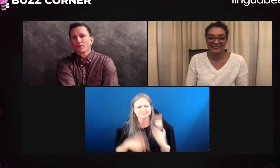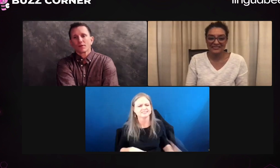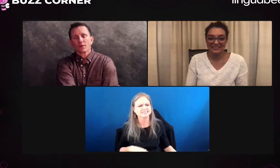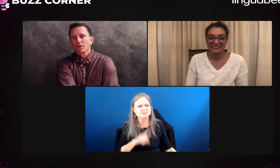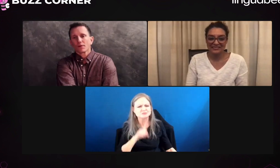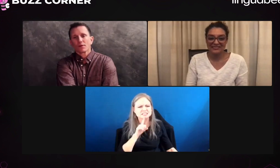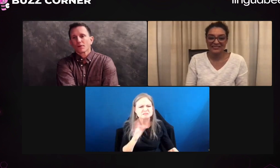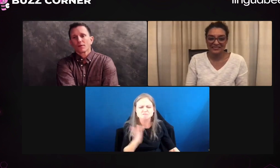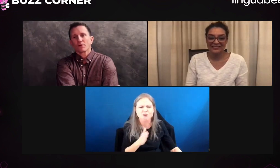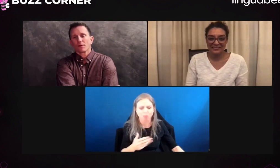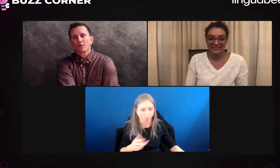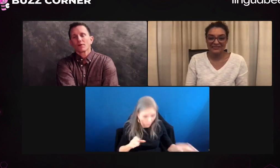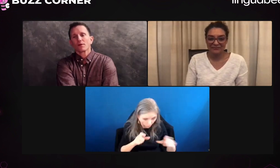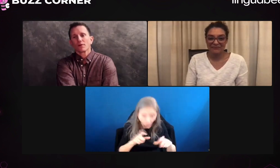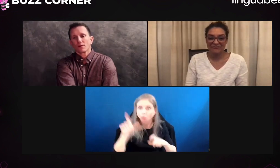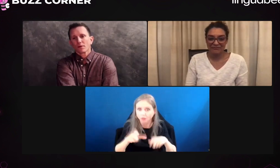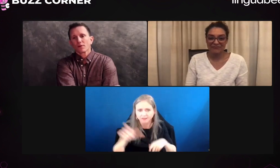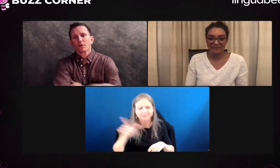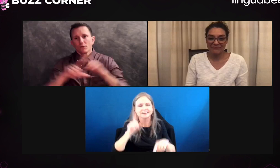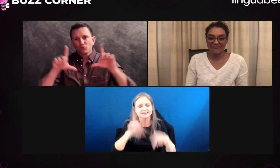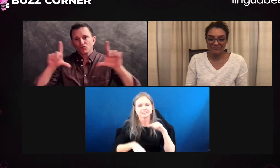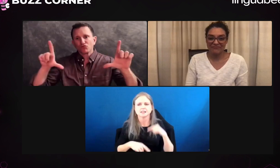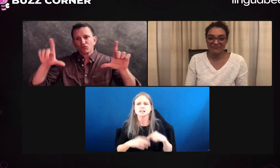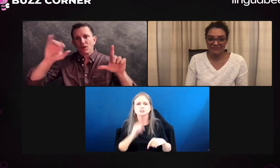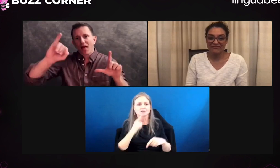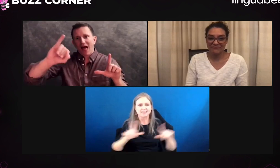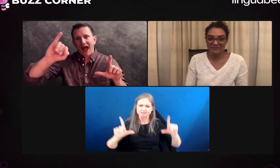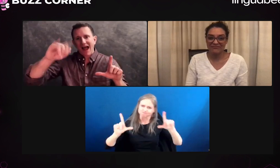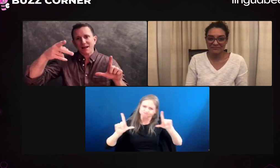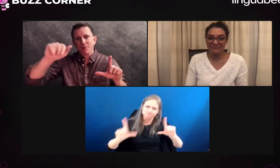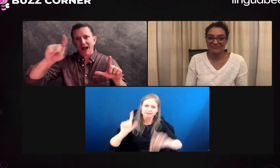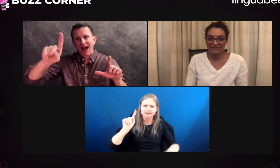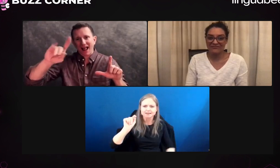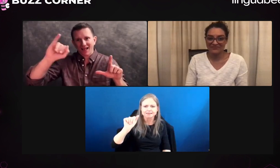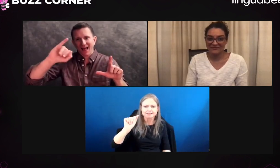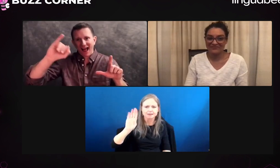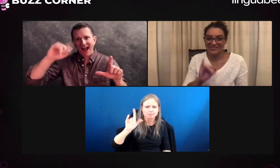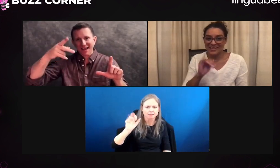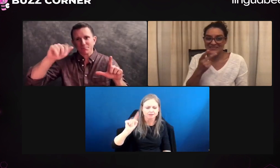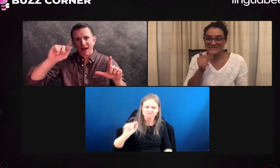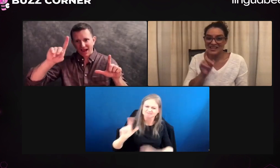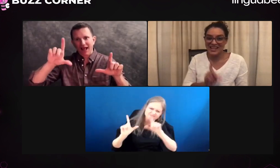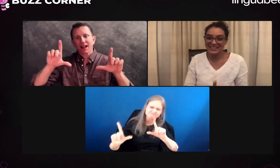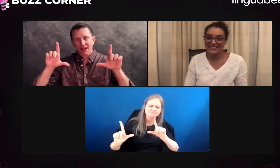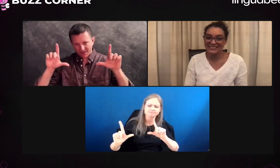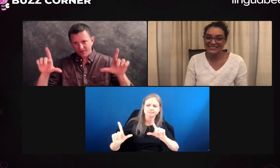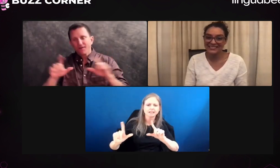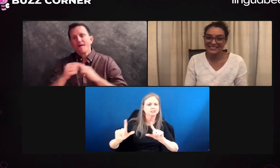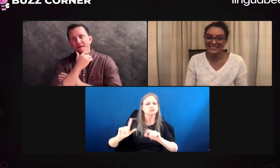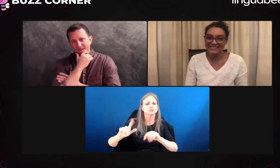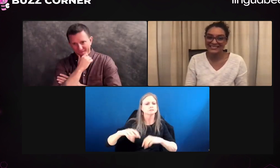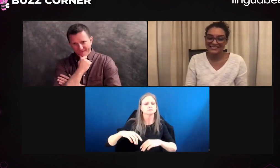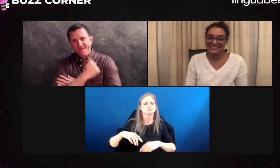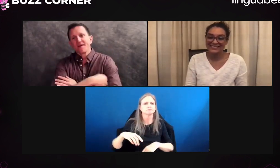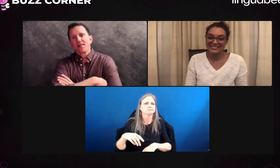on the phone that's really small, where I have to look at that and compete with watching the interpreter. Like iPad